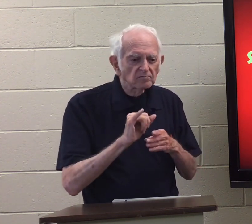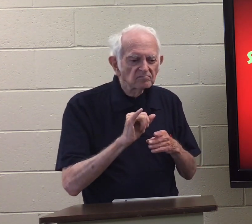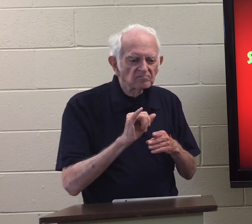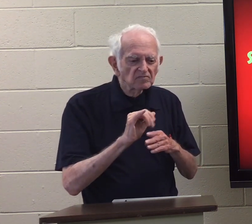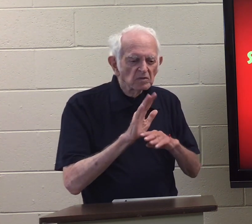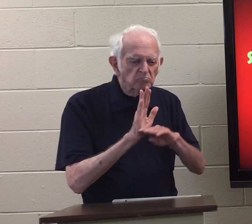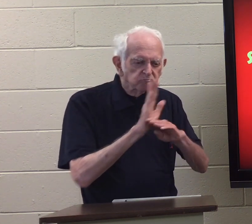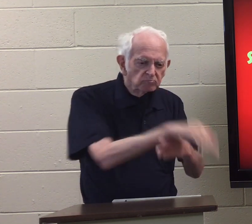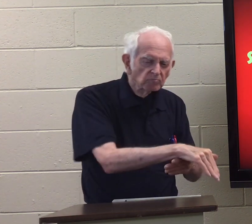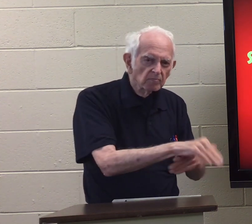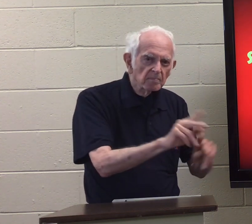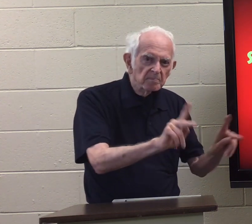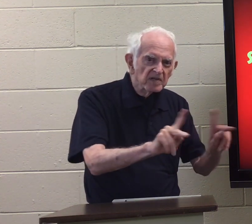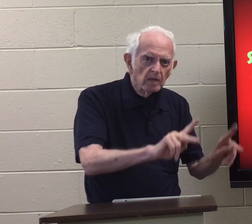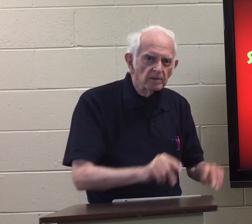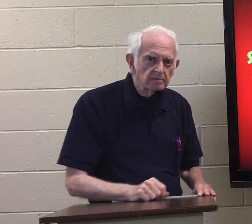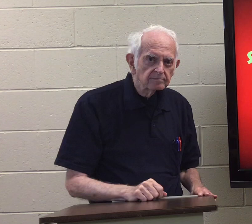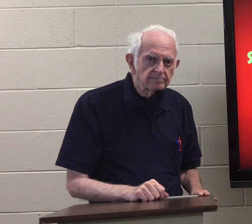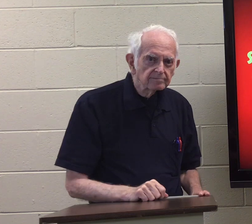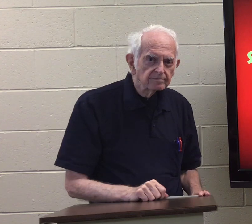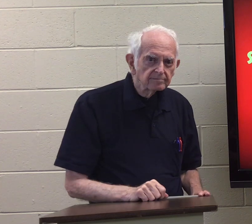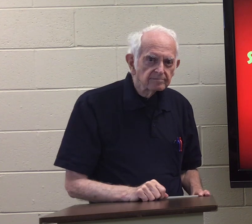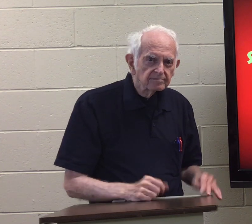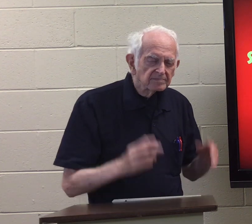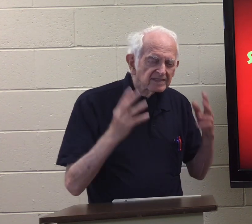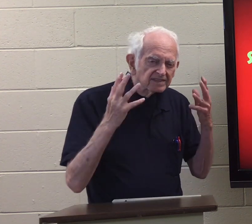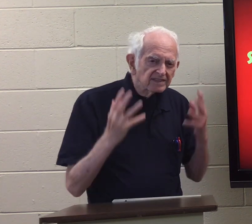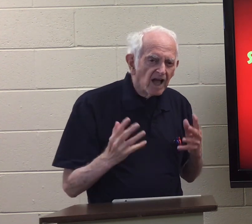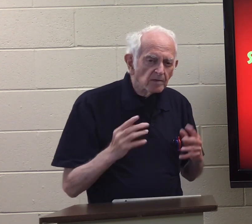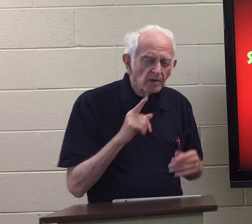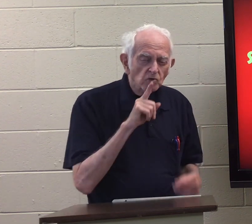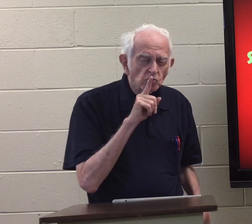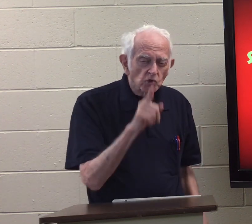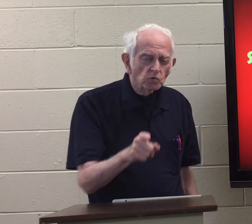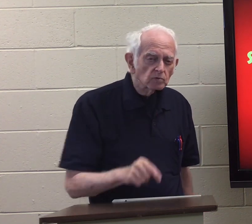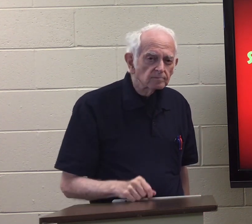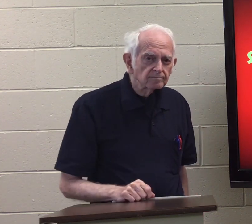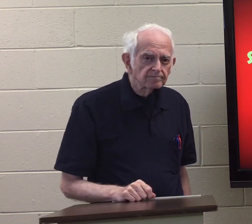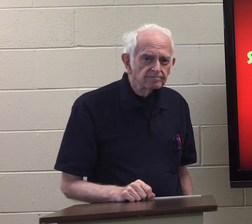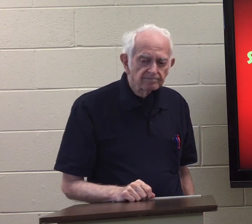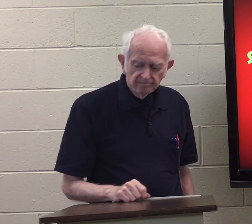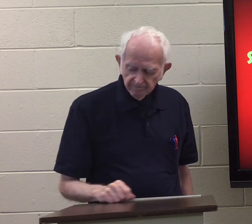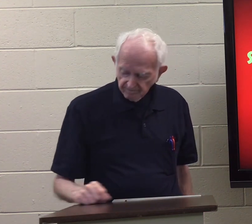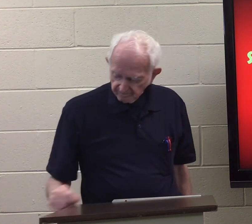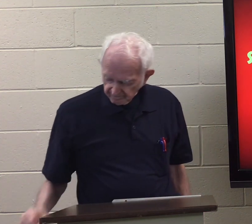that puts down people, oppresses people. It's sad, but it's true.